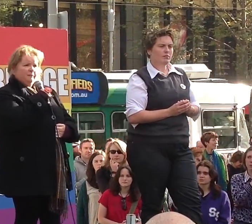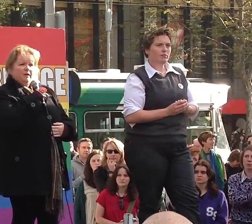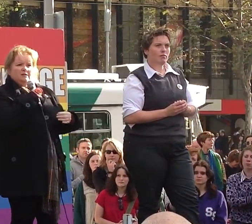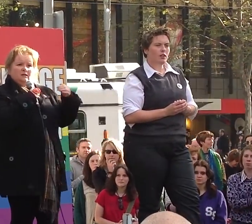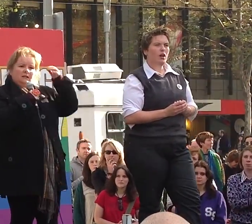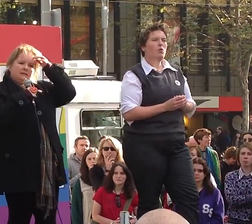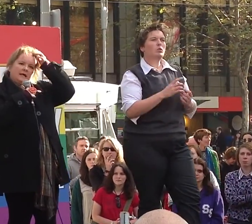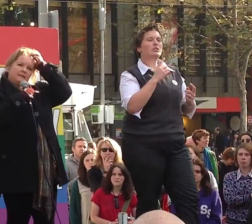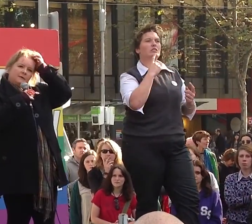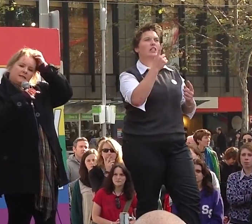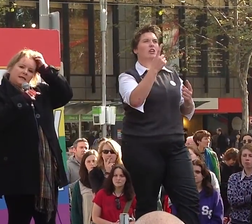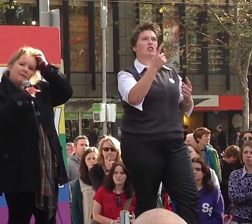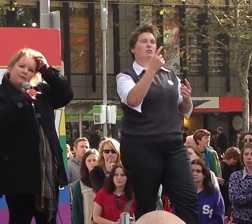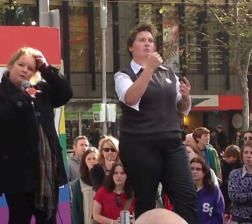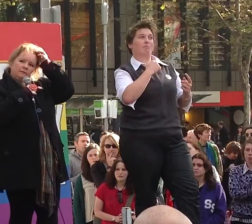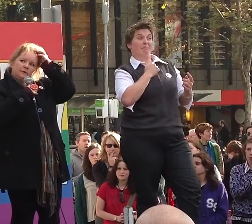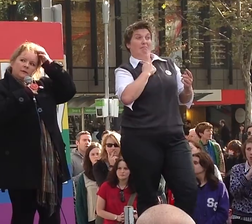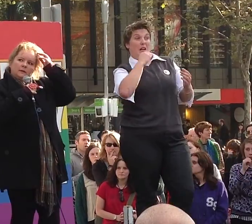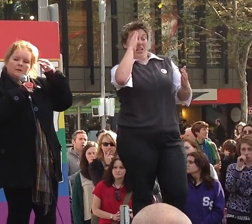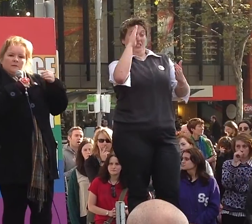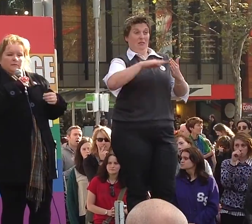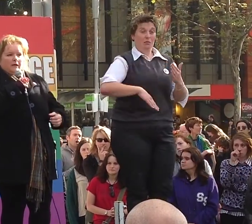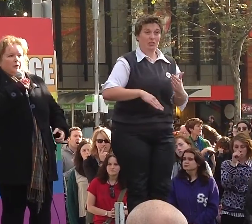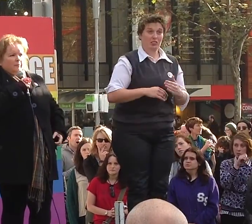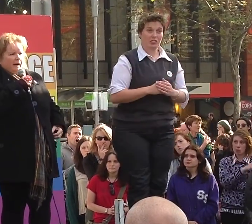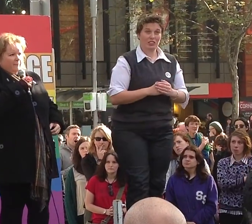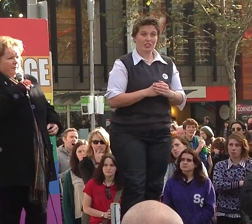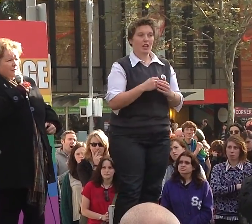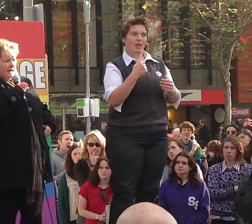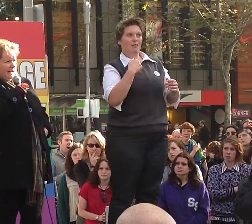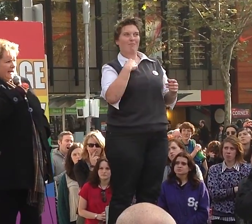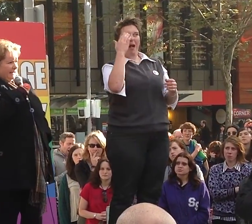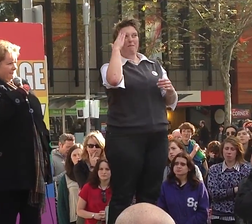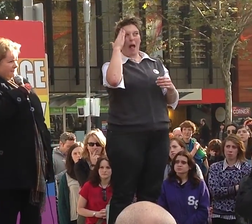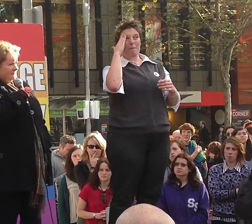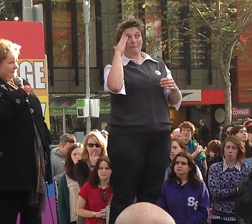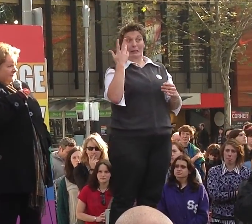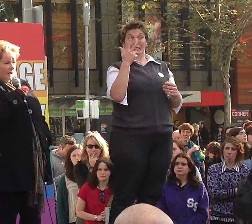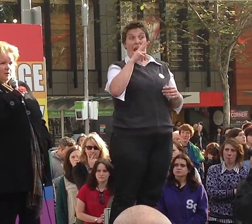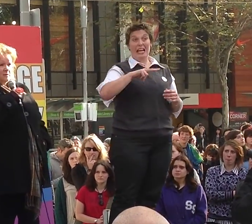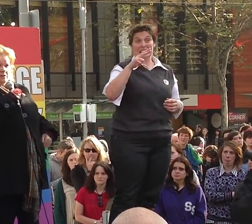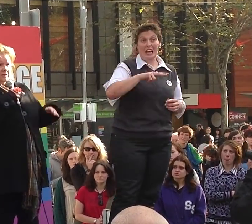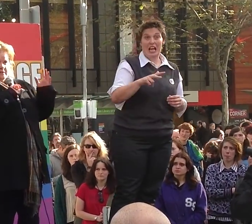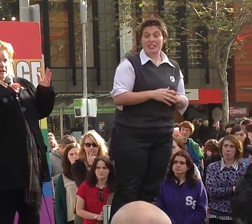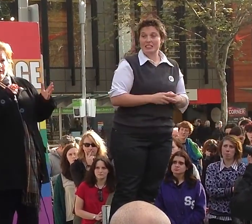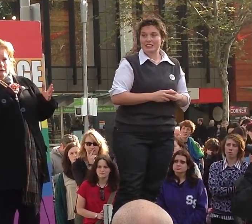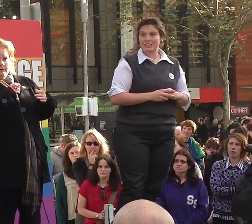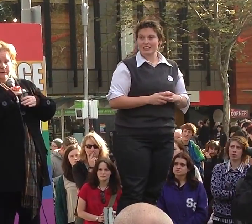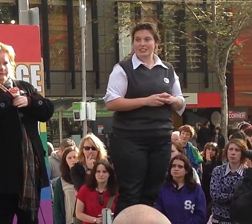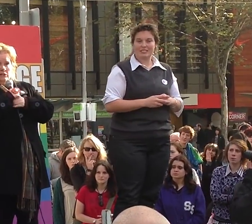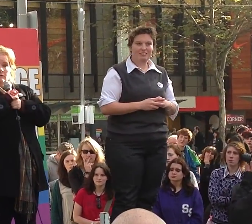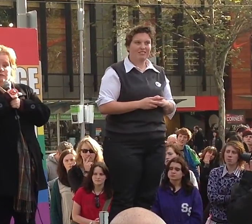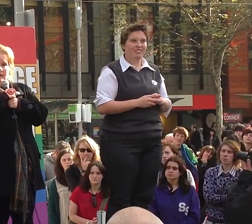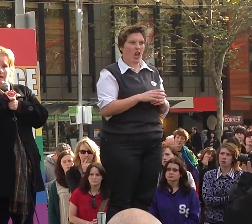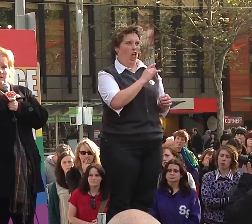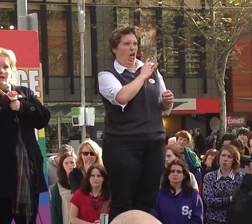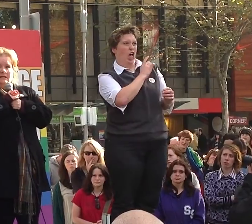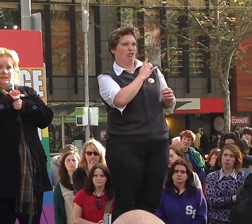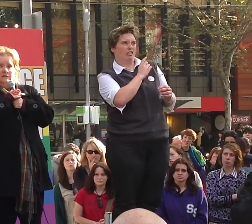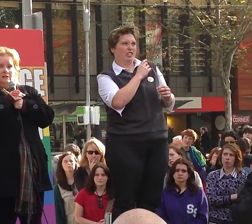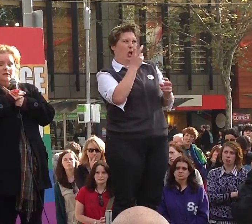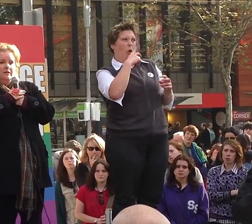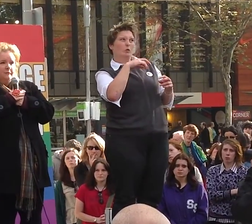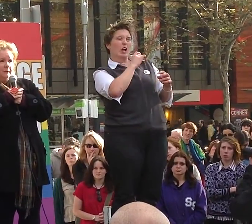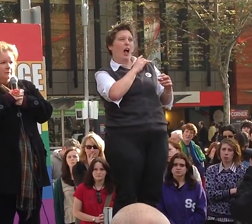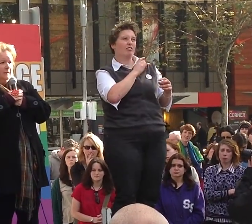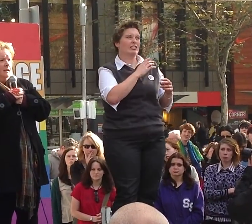Just to give a personal example, my old mum, who's 88, old Scots-Irish woman, she would be here today